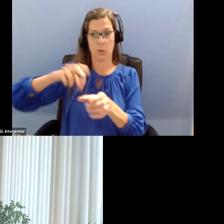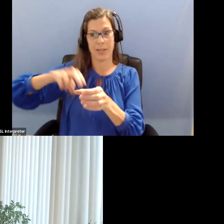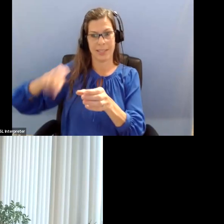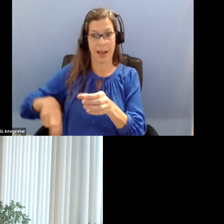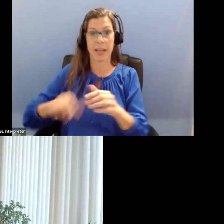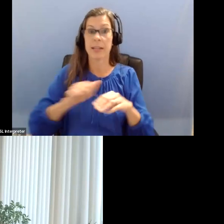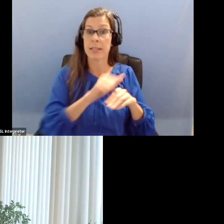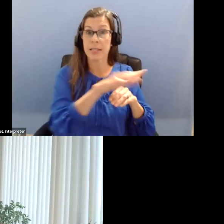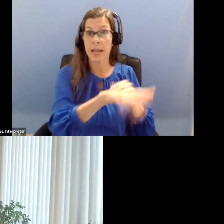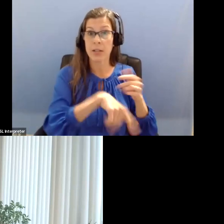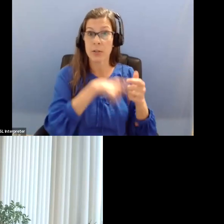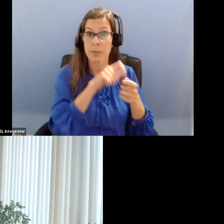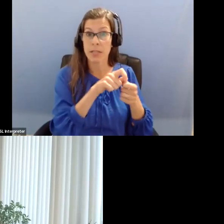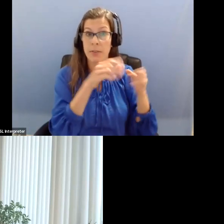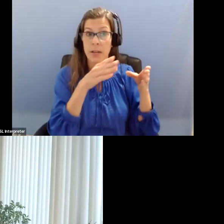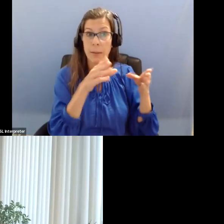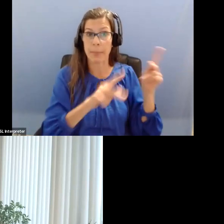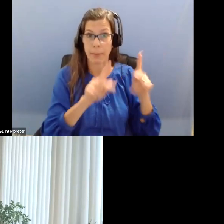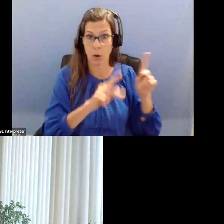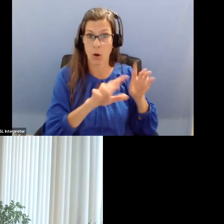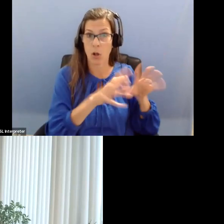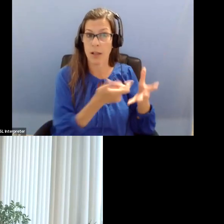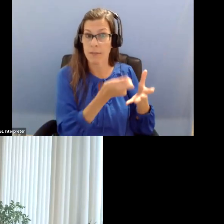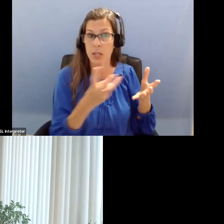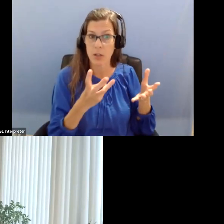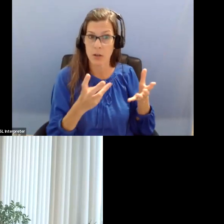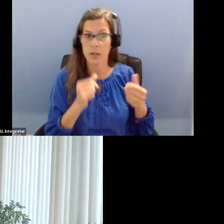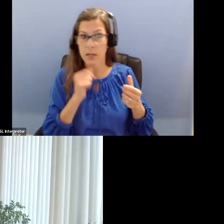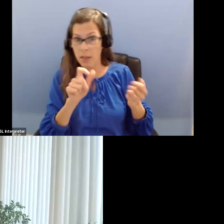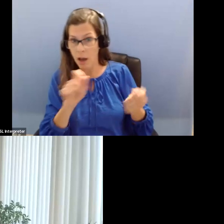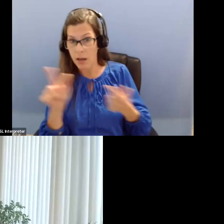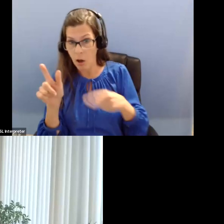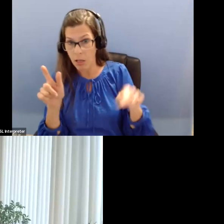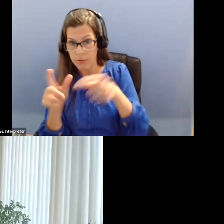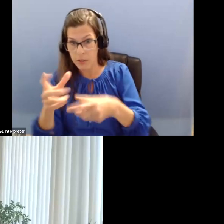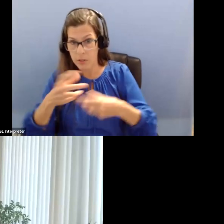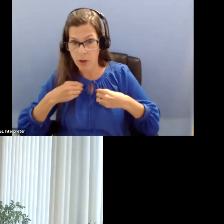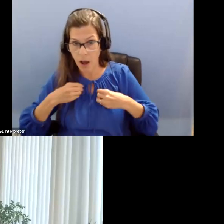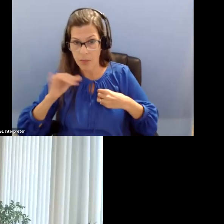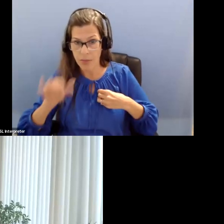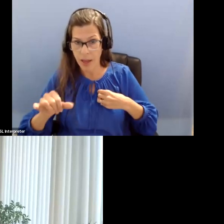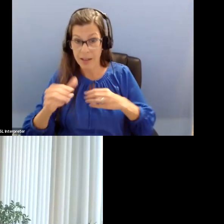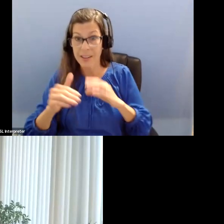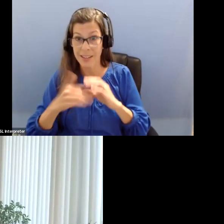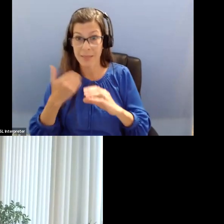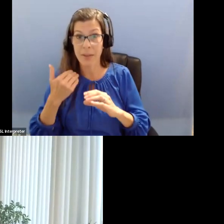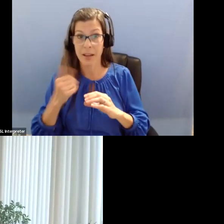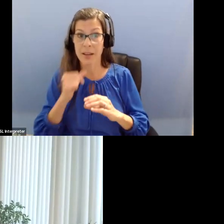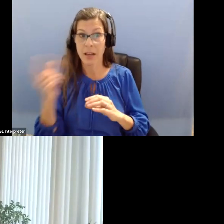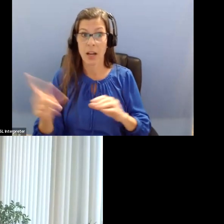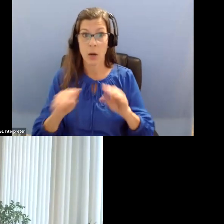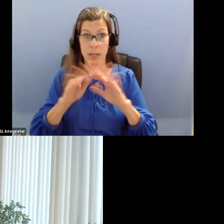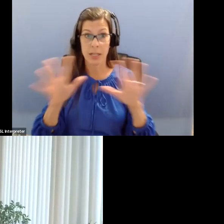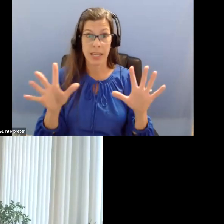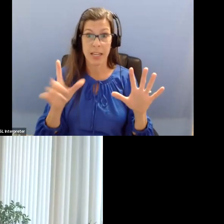not even maybe not all of you, I have to go back and look, but not all of you necessarily received them at first. So it's not always clear who